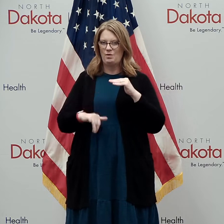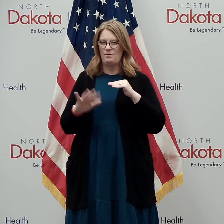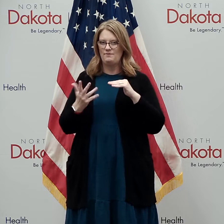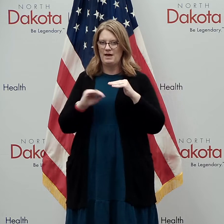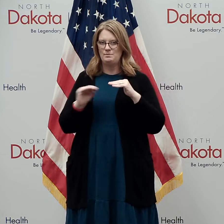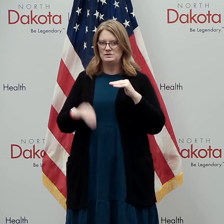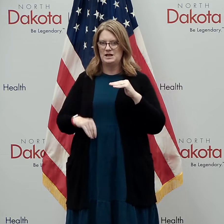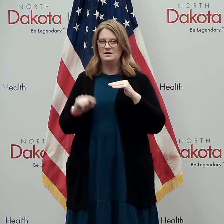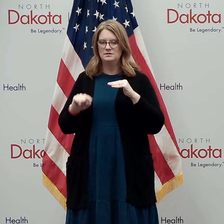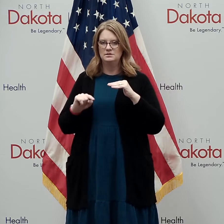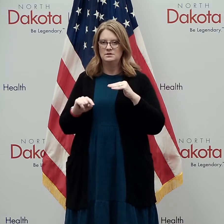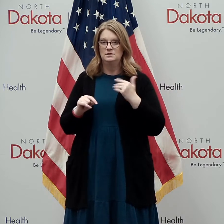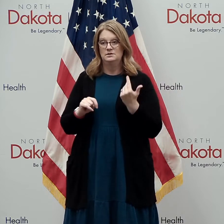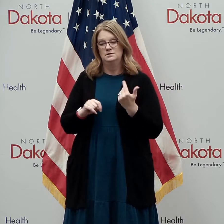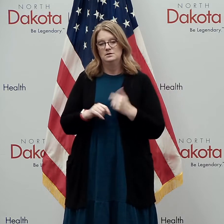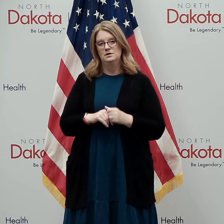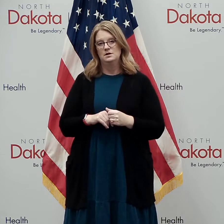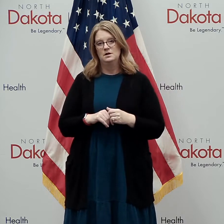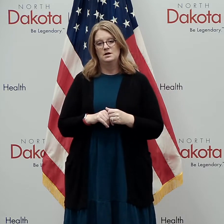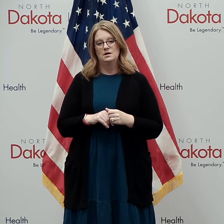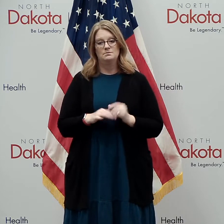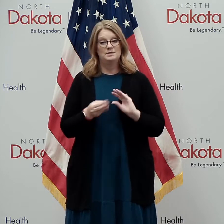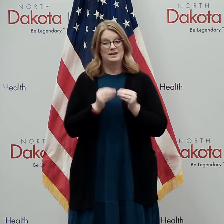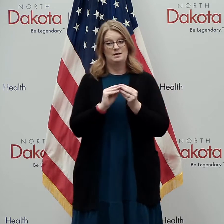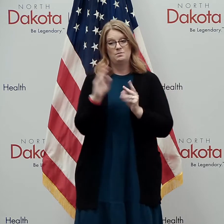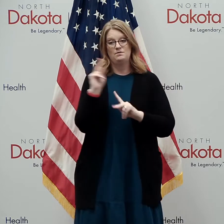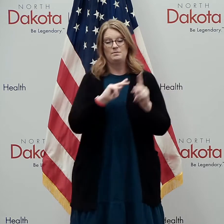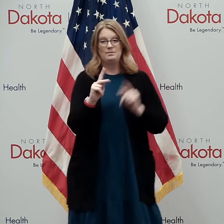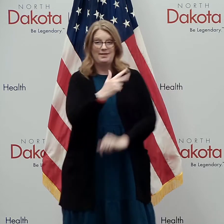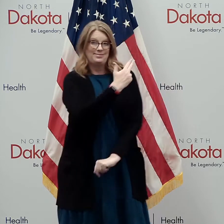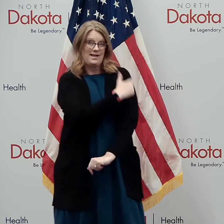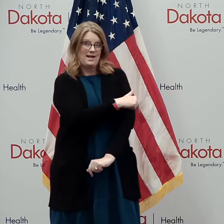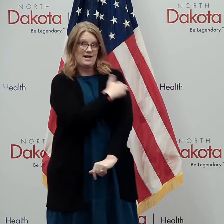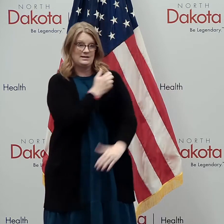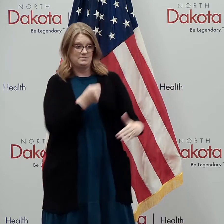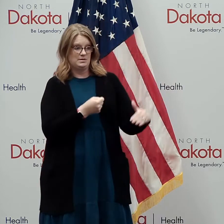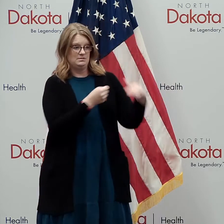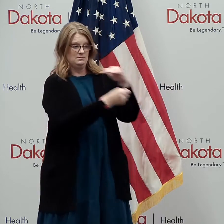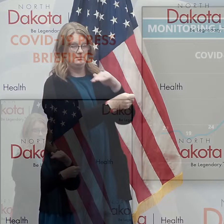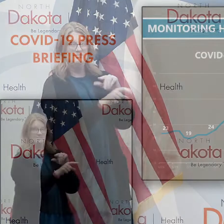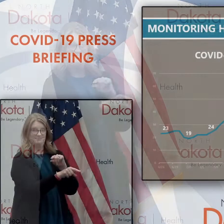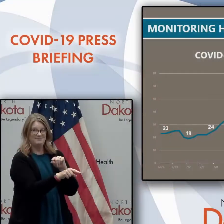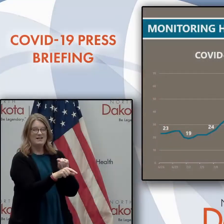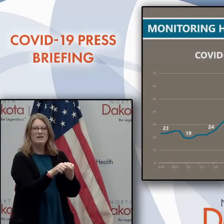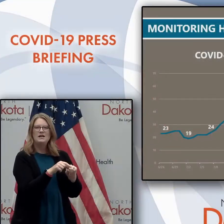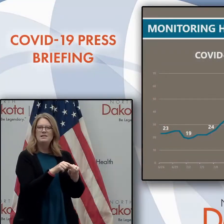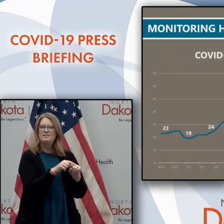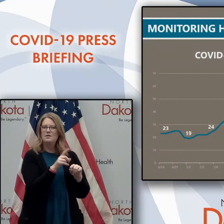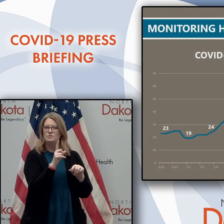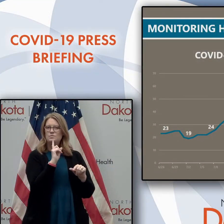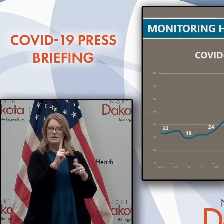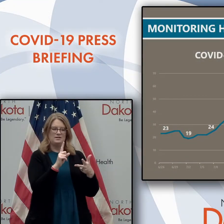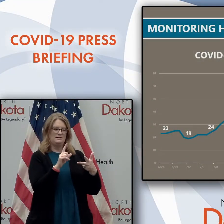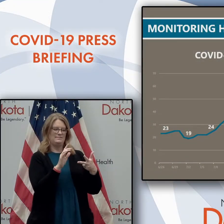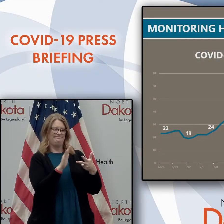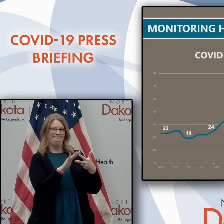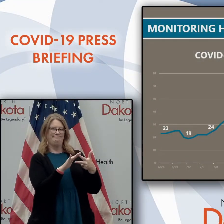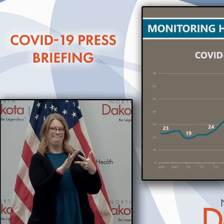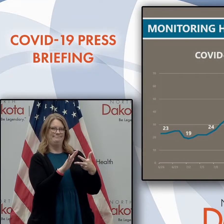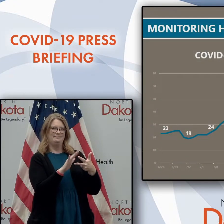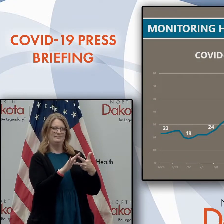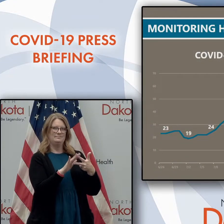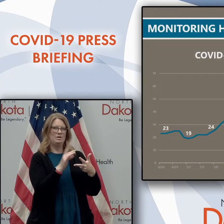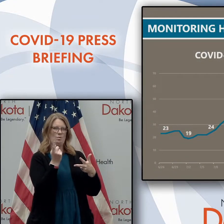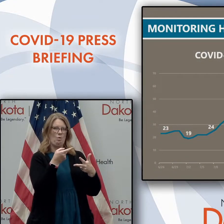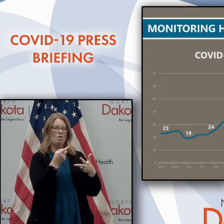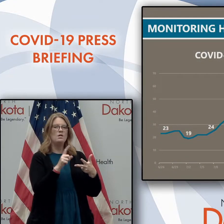as a state. In terms of hospitalizations, which again we said one of our top 3 strategic goals that we've had since the beginning,